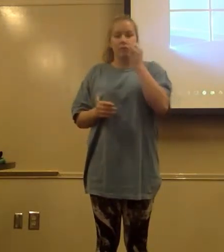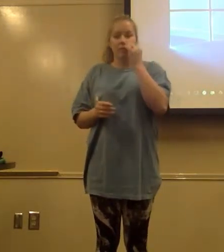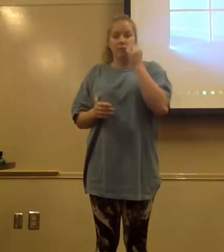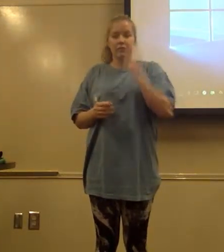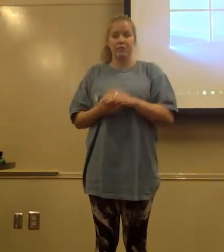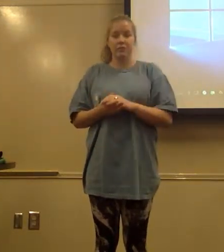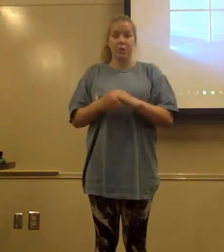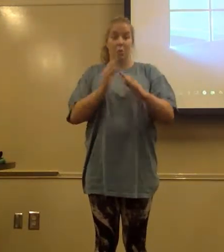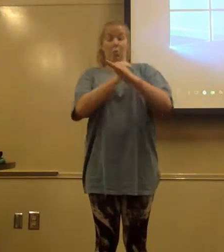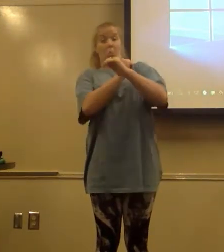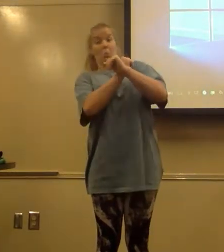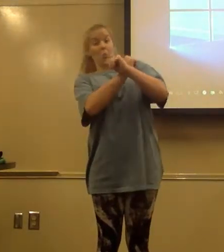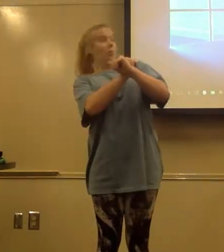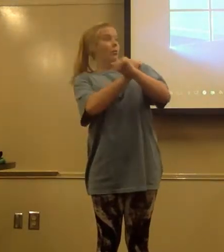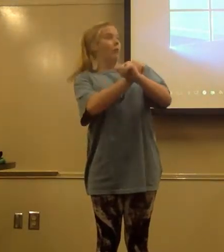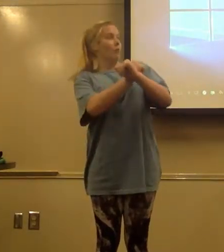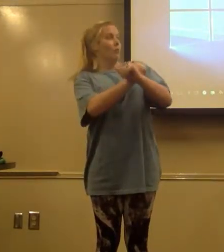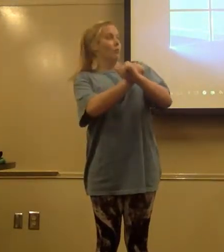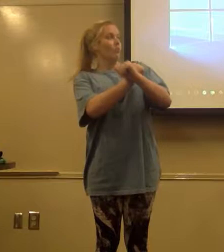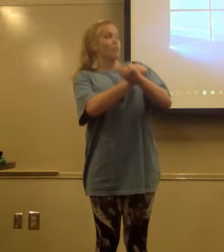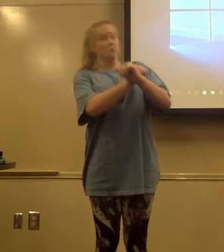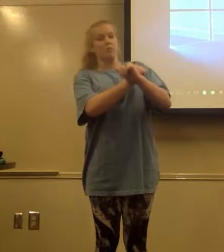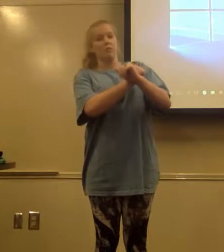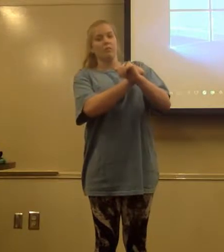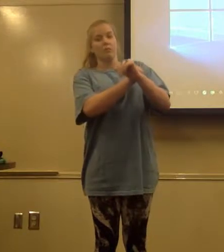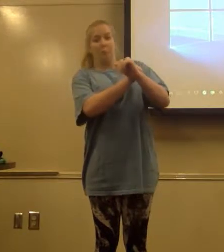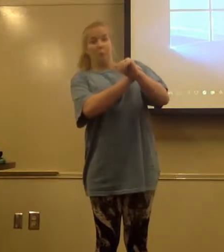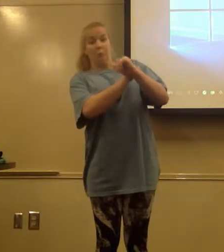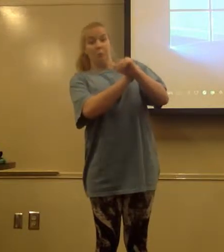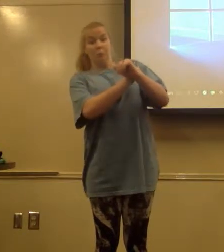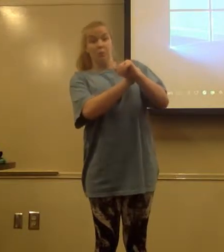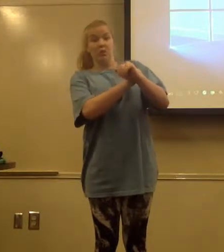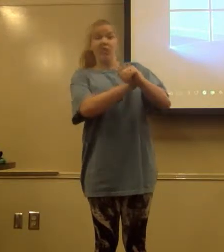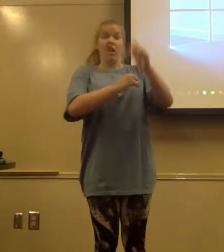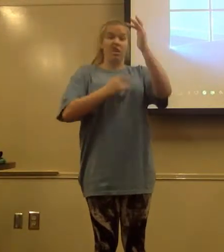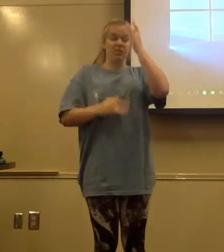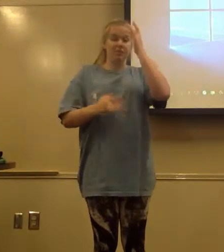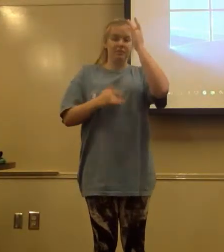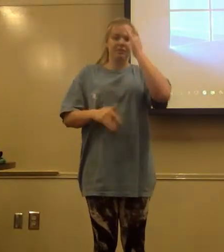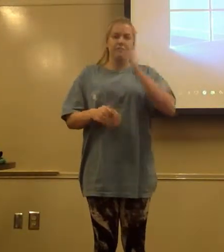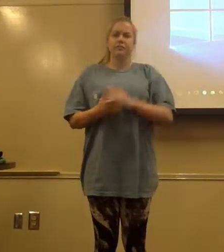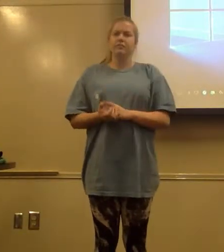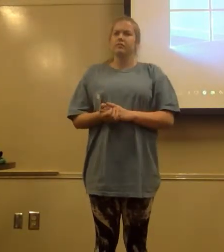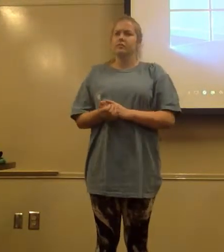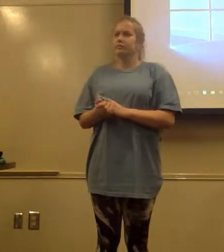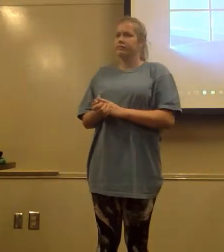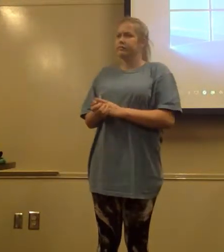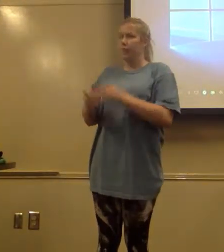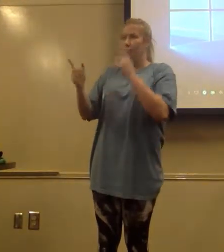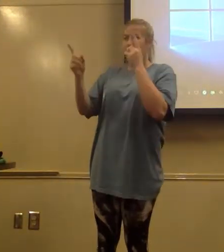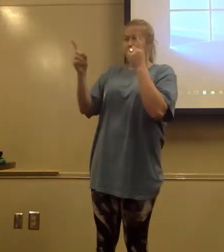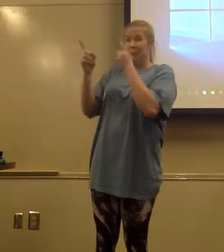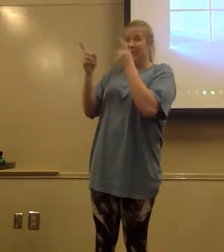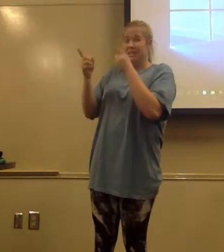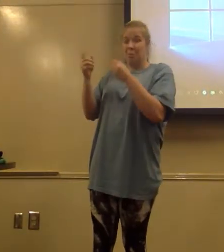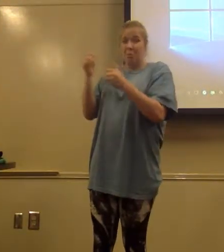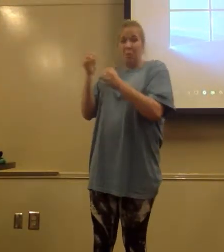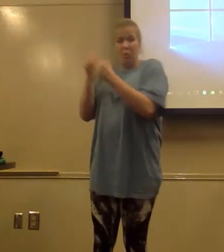prevent disease, but to stop and reverse it as well. Tell me about the main players involved. You've got Nutrition Facts growing, you've got the Physicians